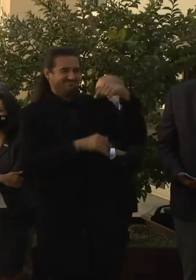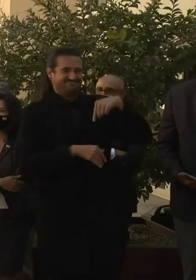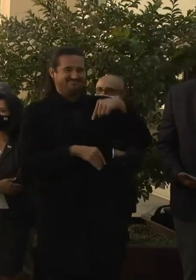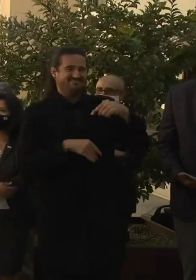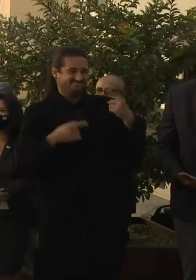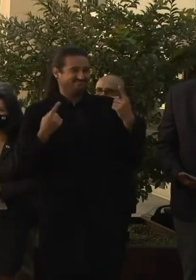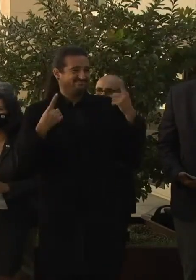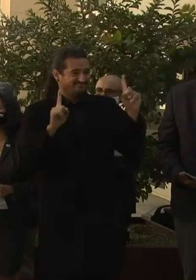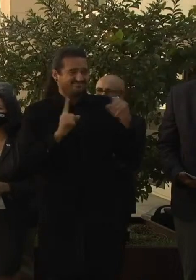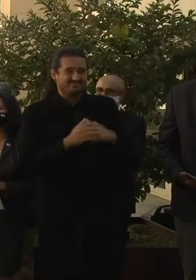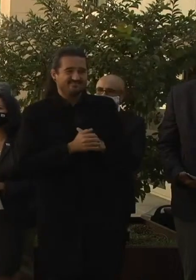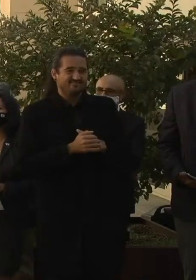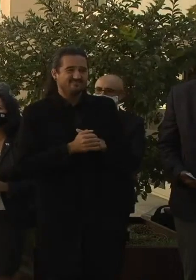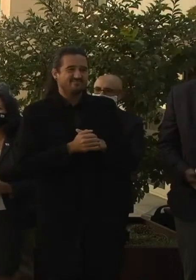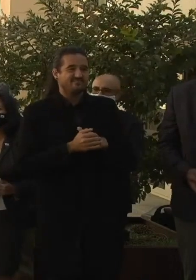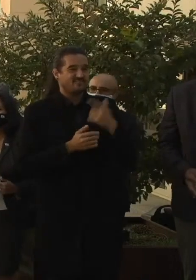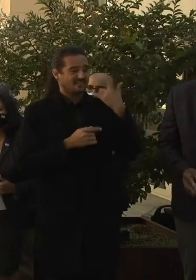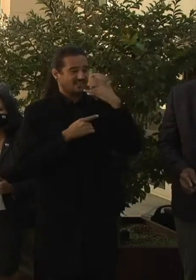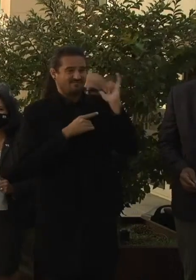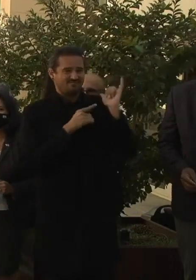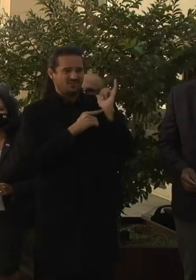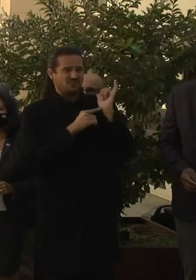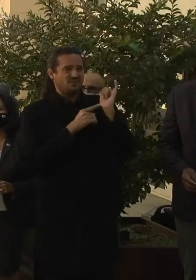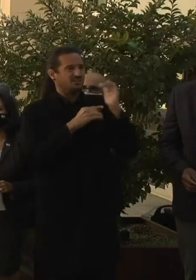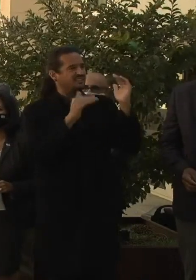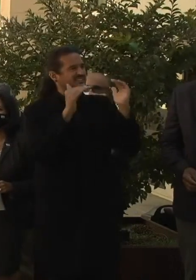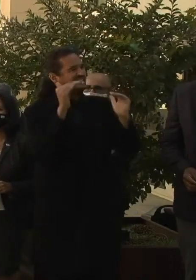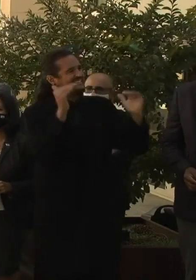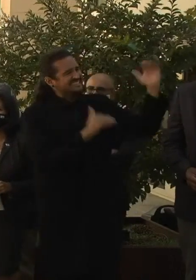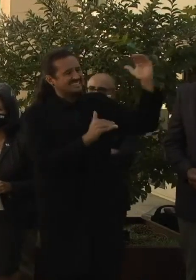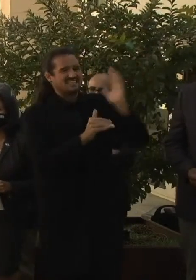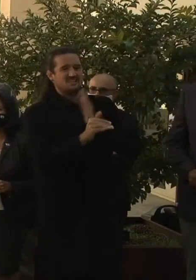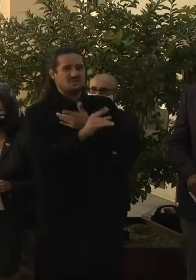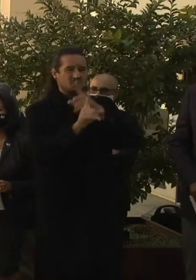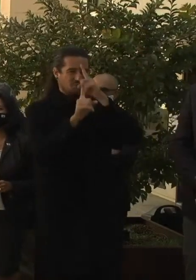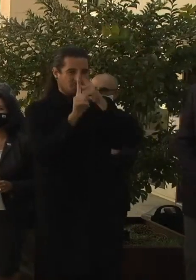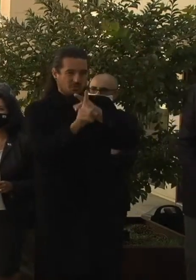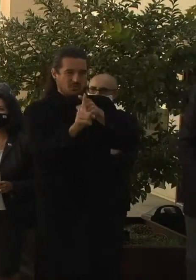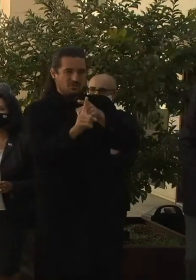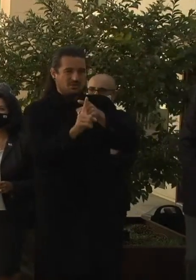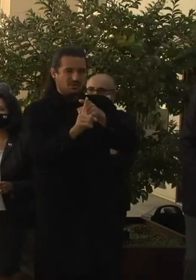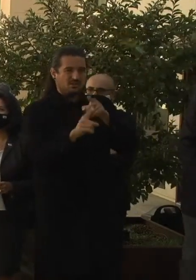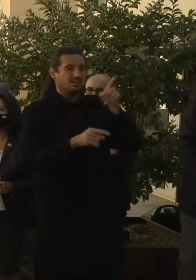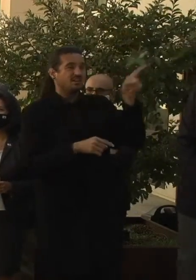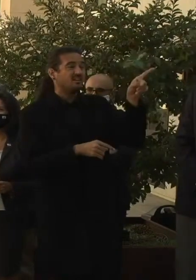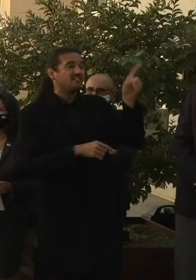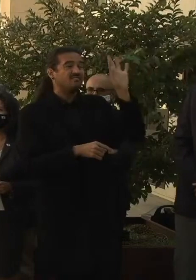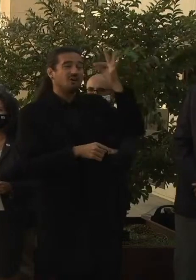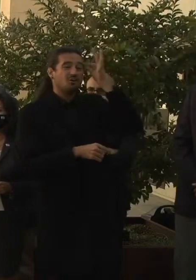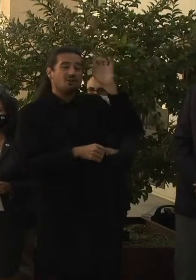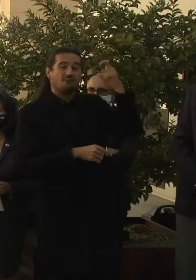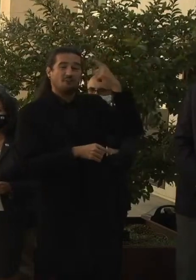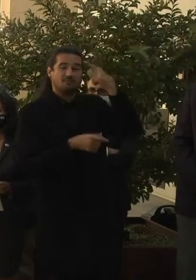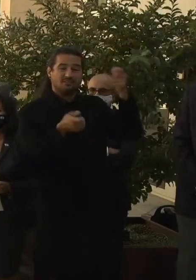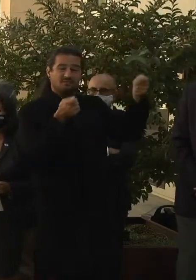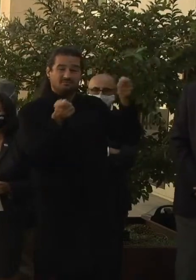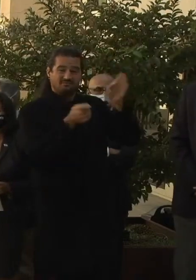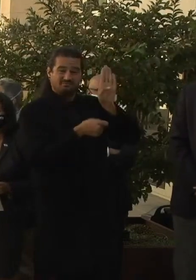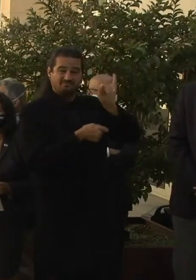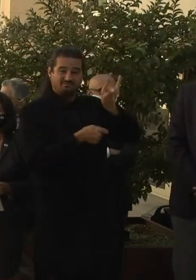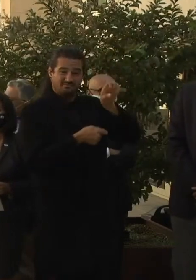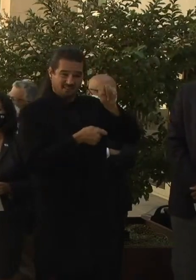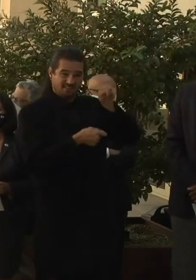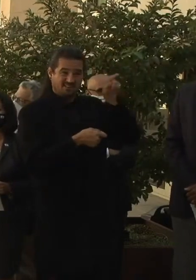California has exceeded the goals set forth by the federal government and the Biden administration to distribute a minimum of